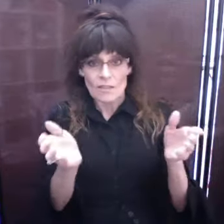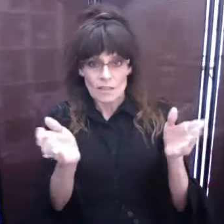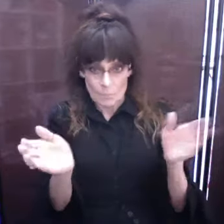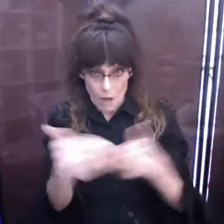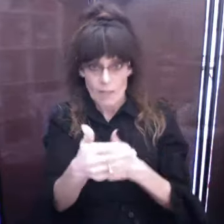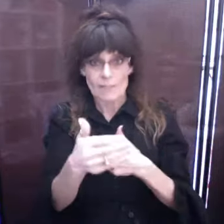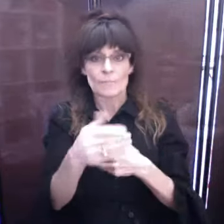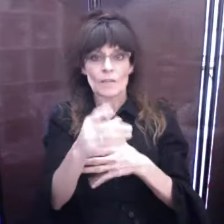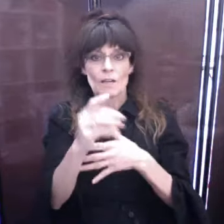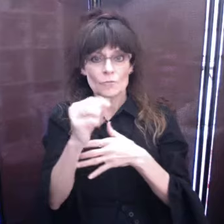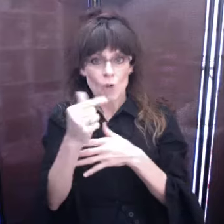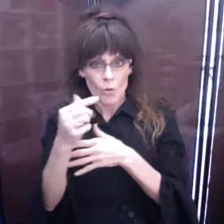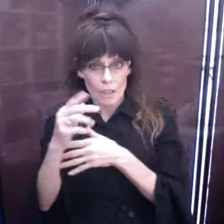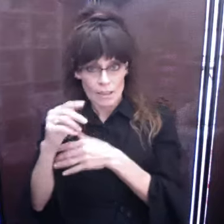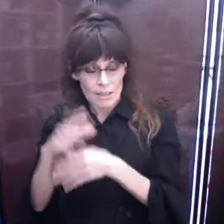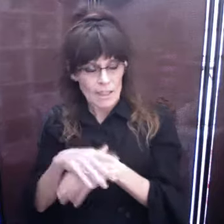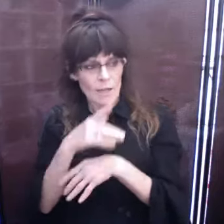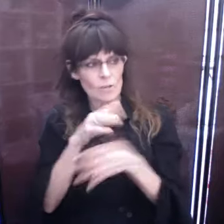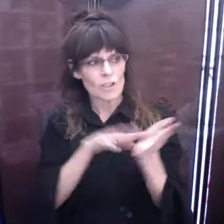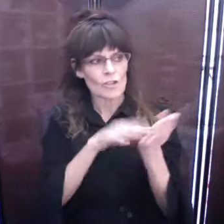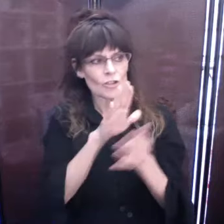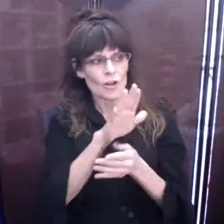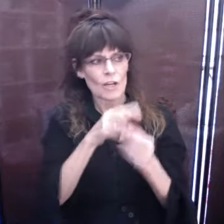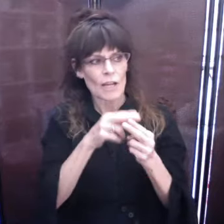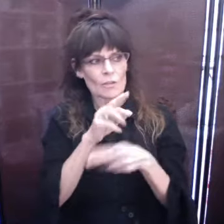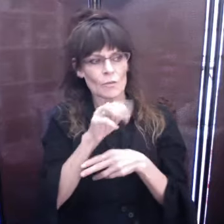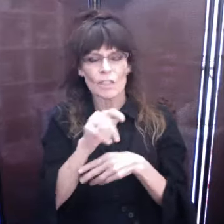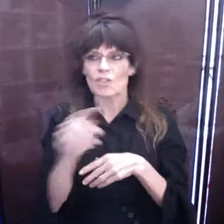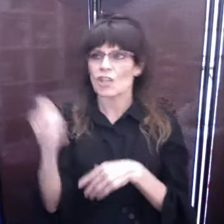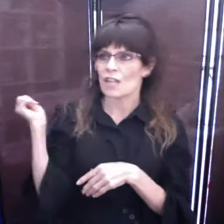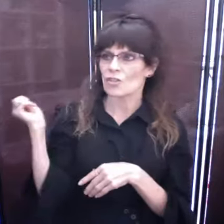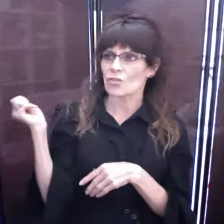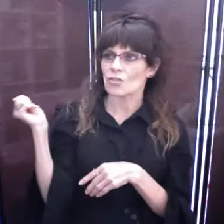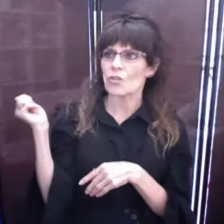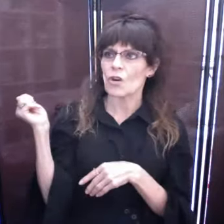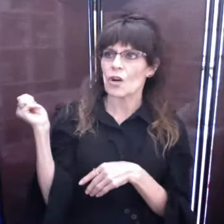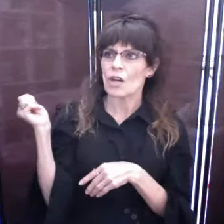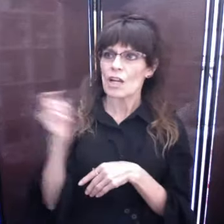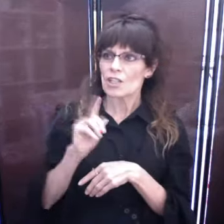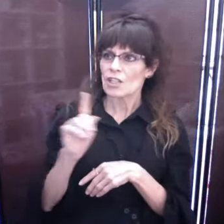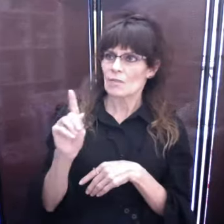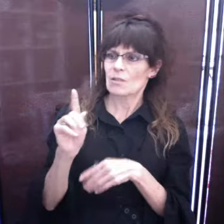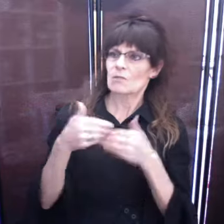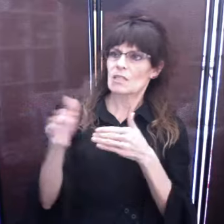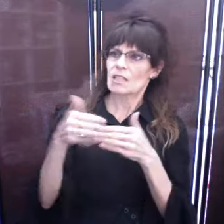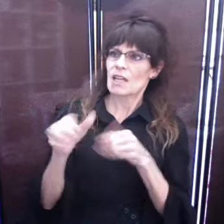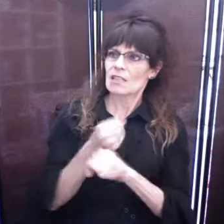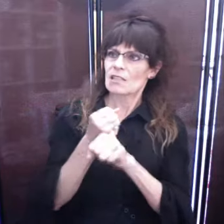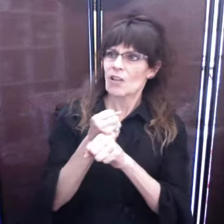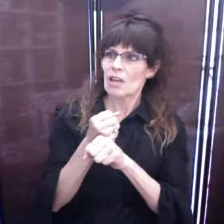was a nurse and I knew her. Her name was Rita. She had answered the door and she comes right out to the gate. It's a locking gate. And she says, hey, may I